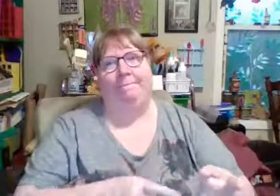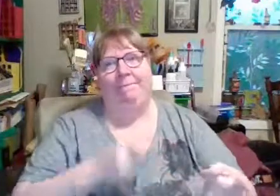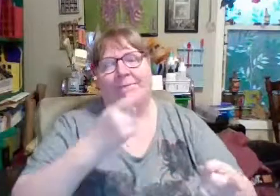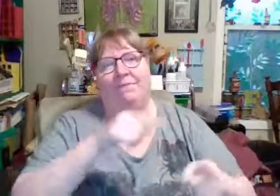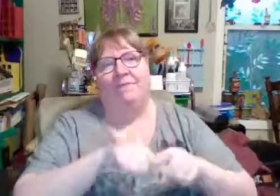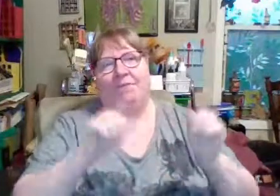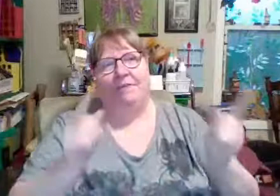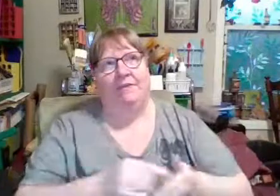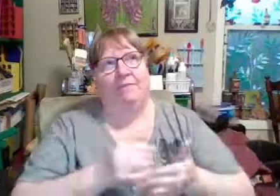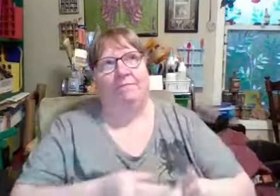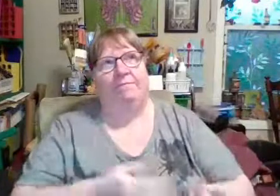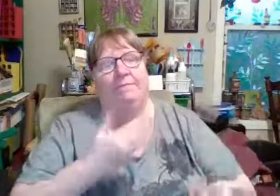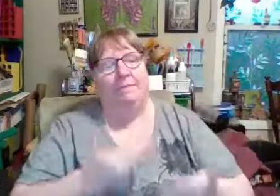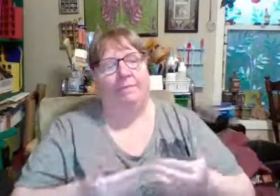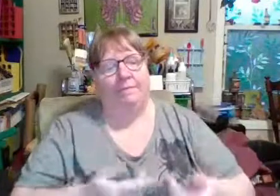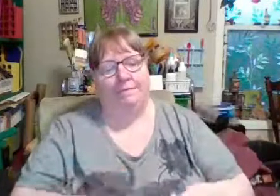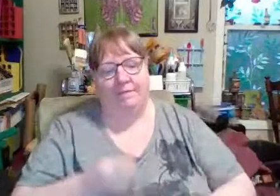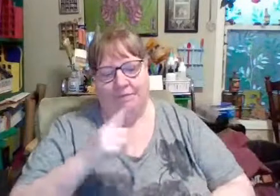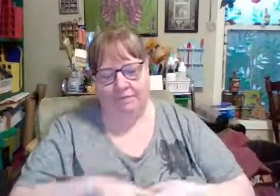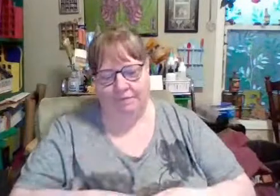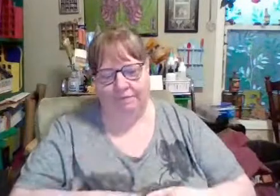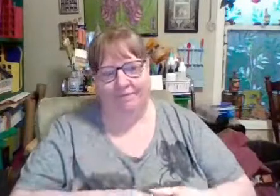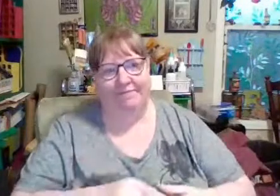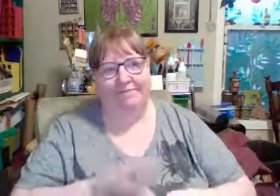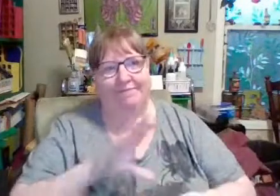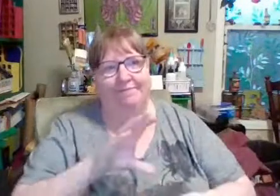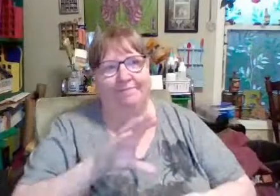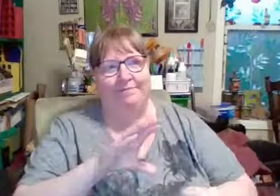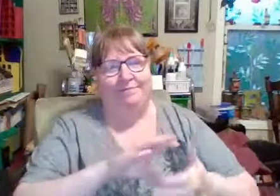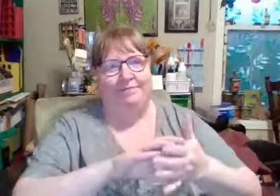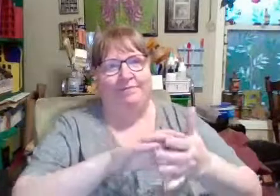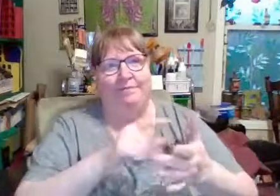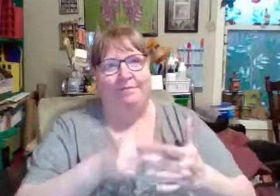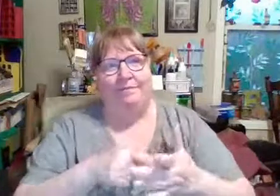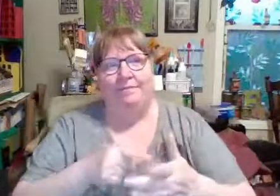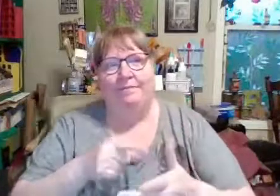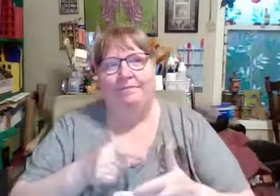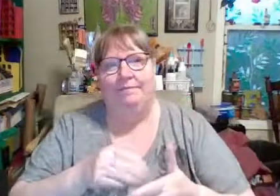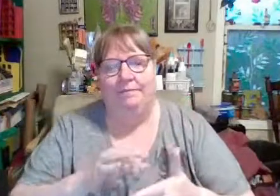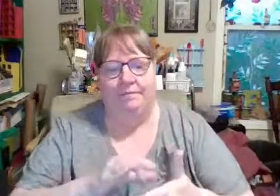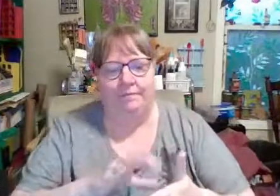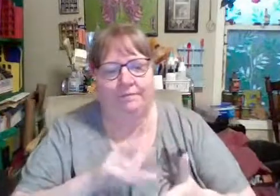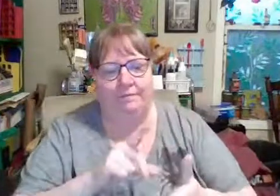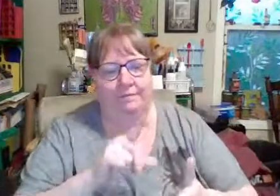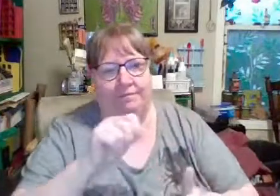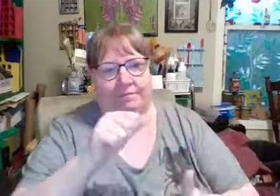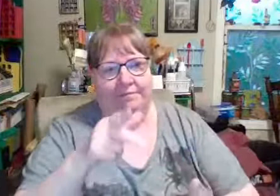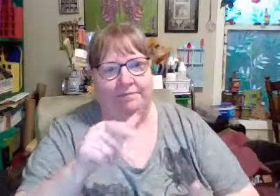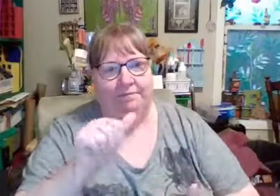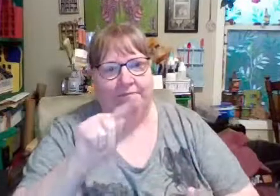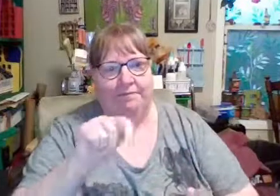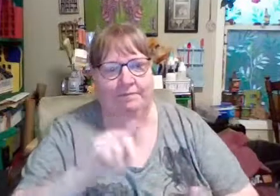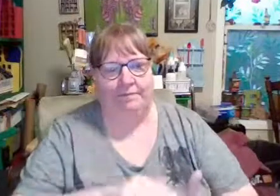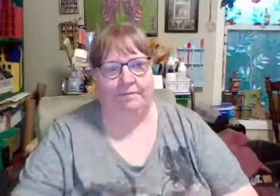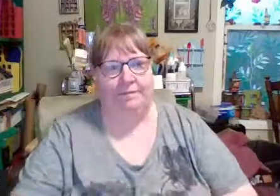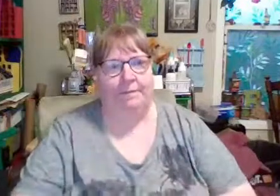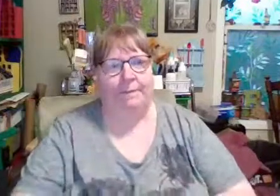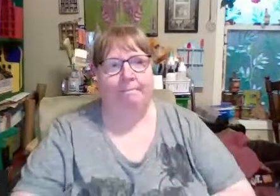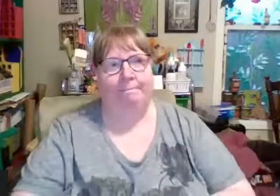not want to chat publicly because this is public. But we can chat in the Facebook group after this, or you can message me an email,